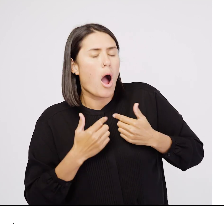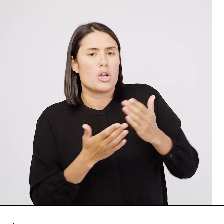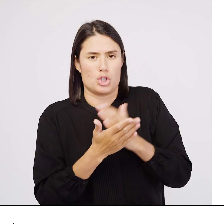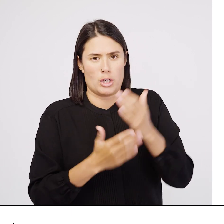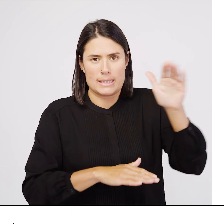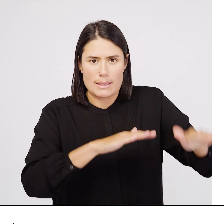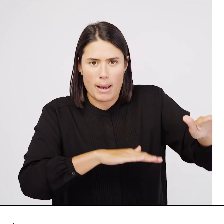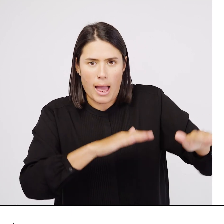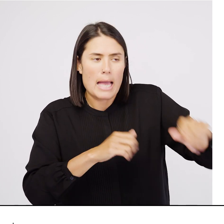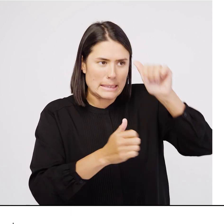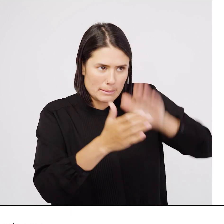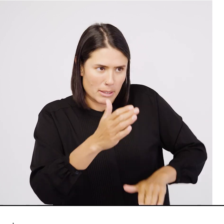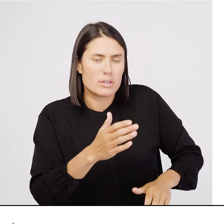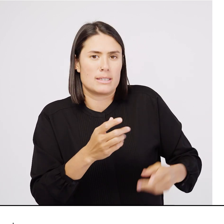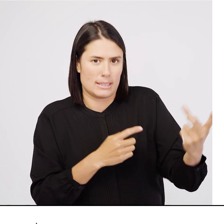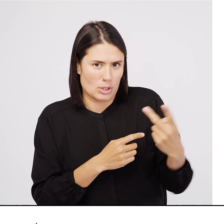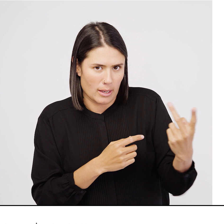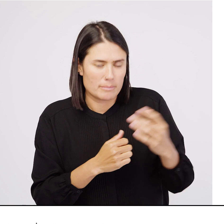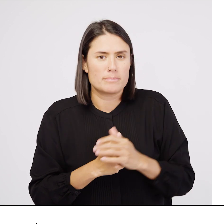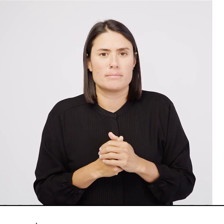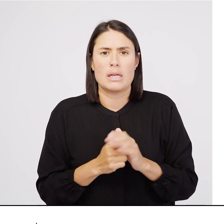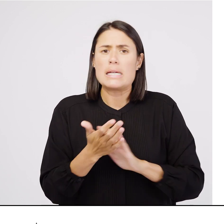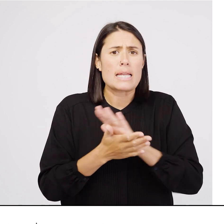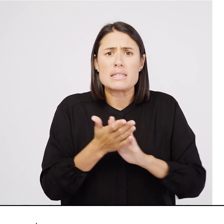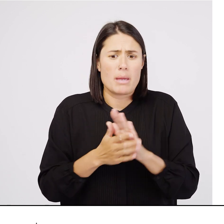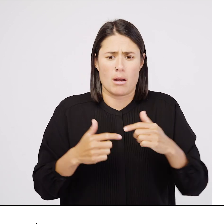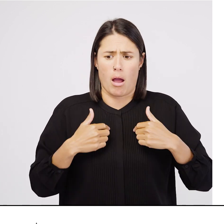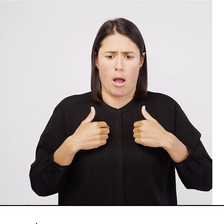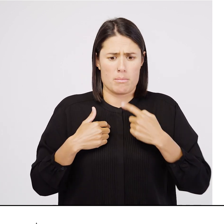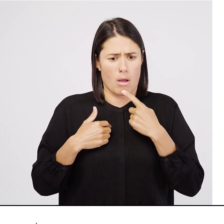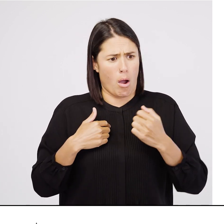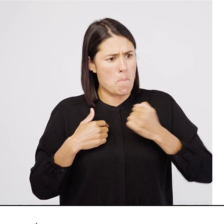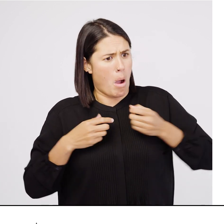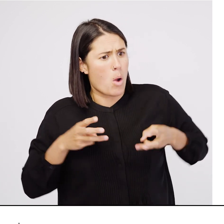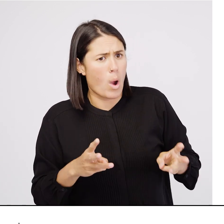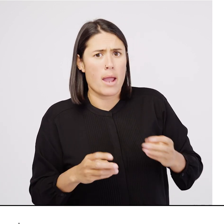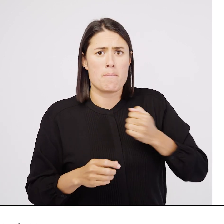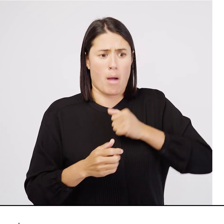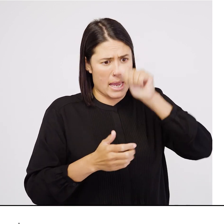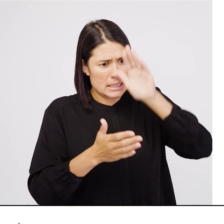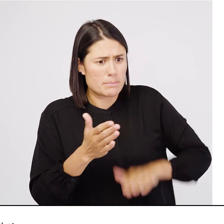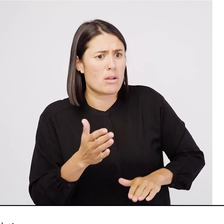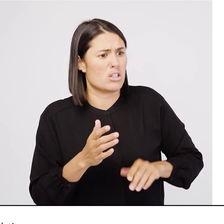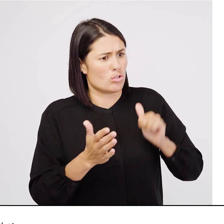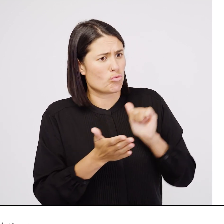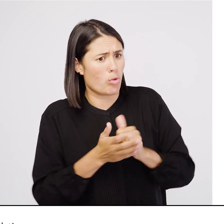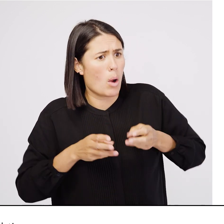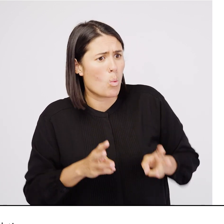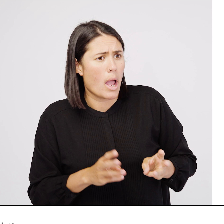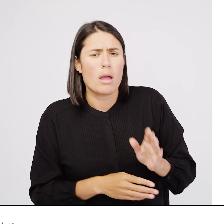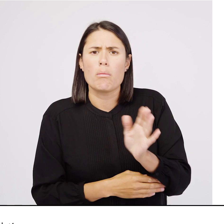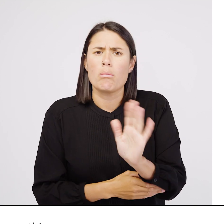similar experiences. It doesn't mean you are saying your way or your experience is the